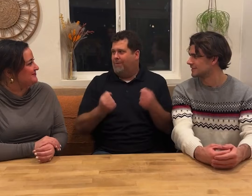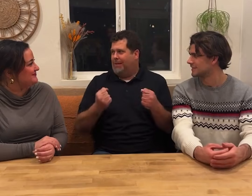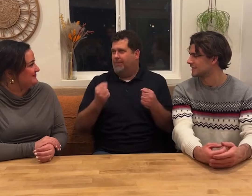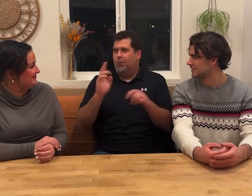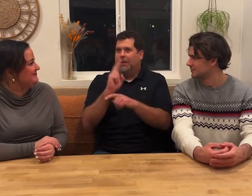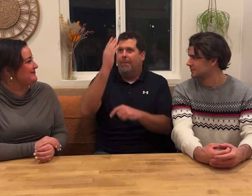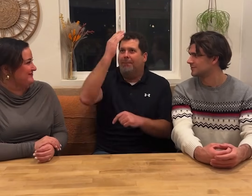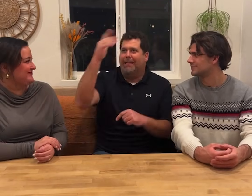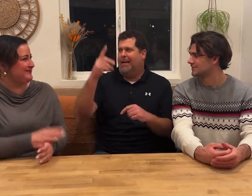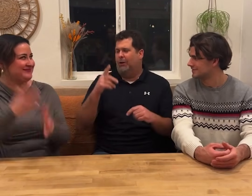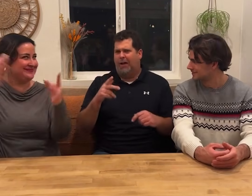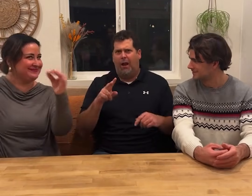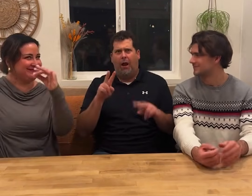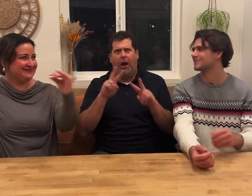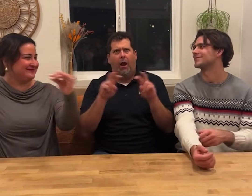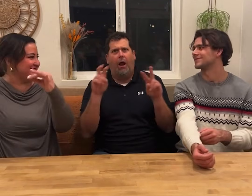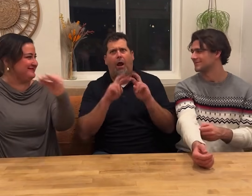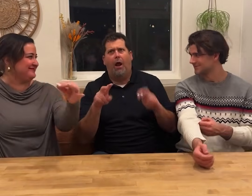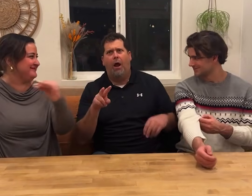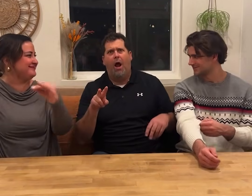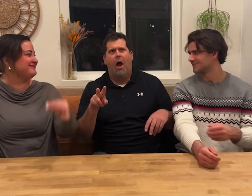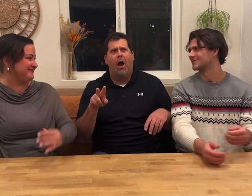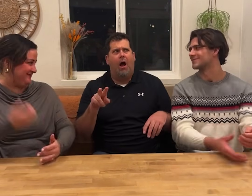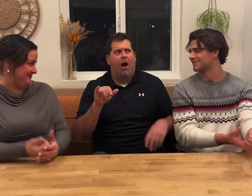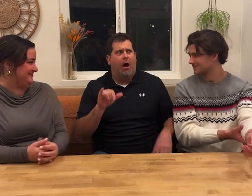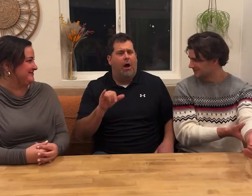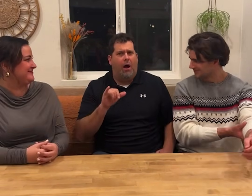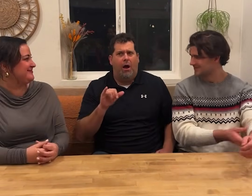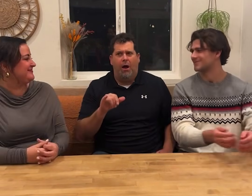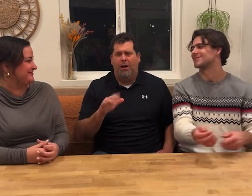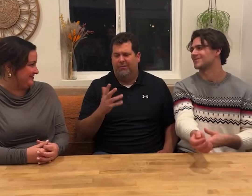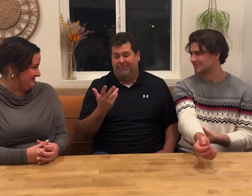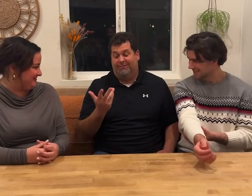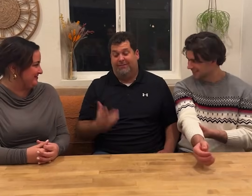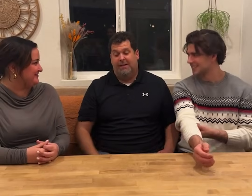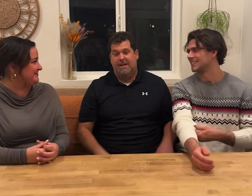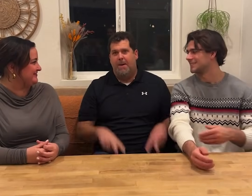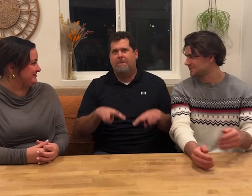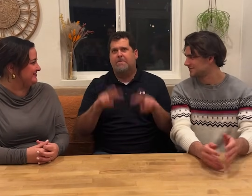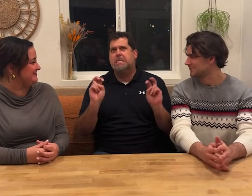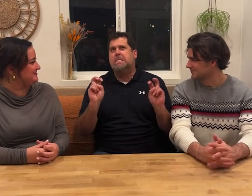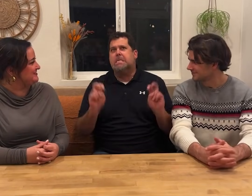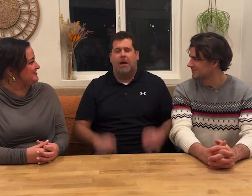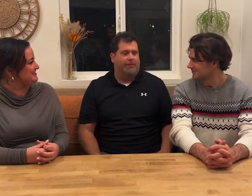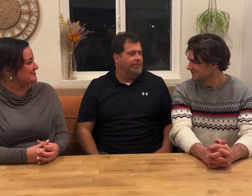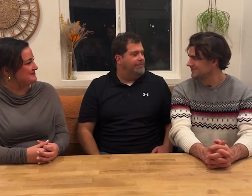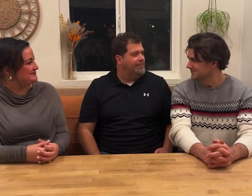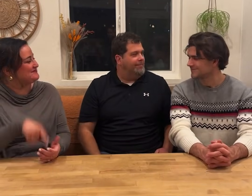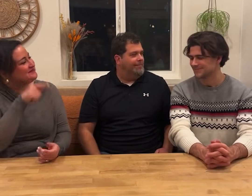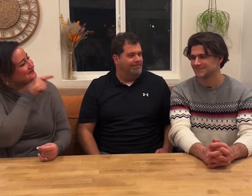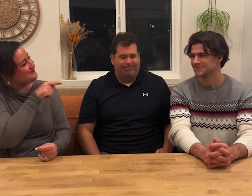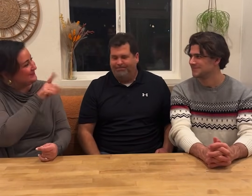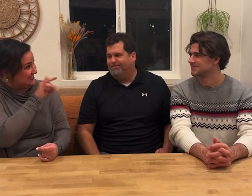communicated while we drove, you know, using the rearview mirror. They were really taking it all in. Yeah, they were captivated by